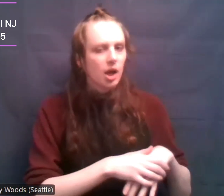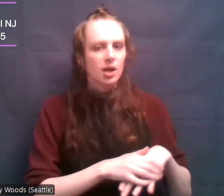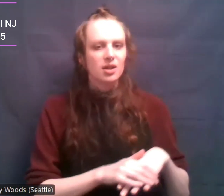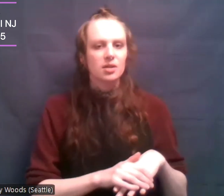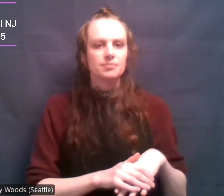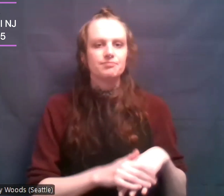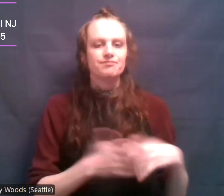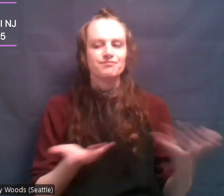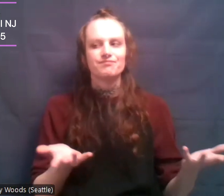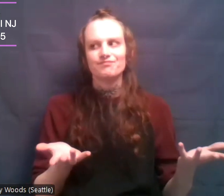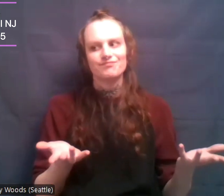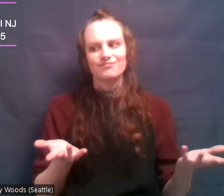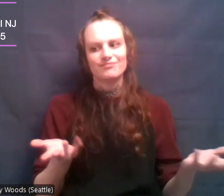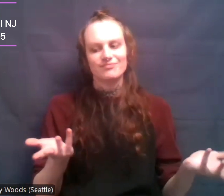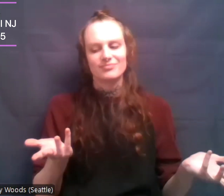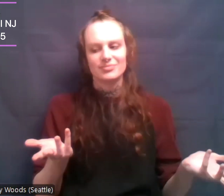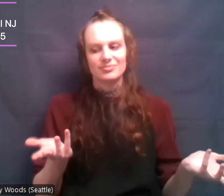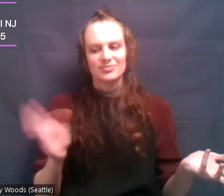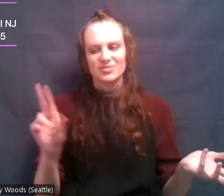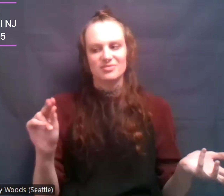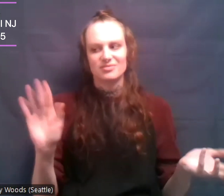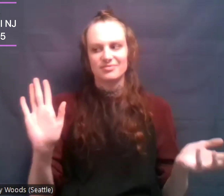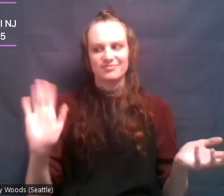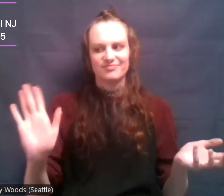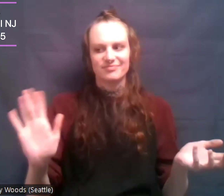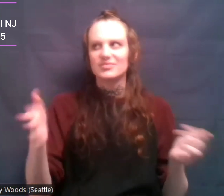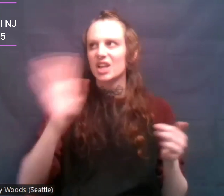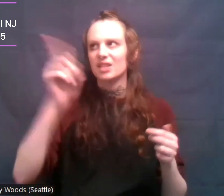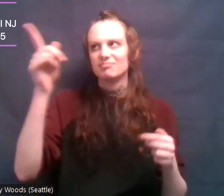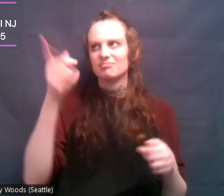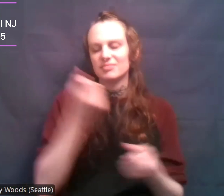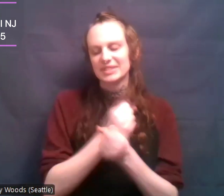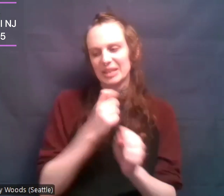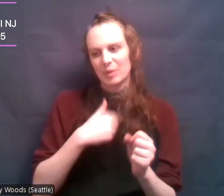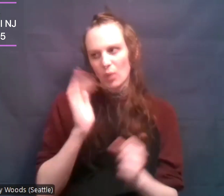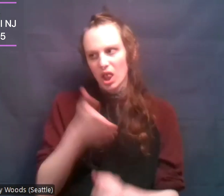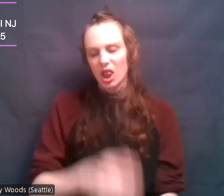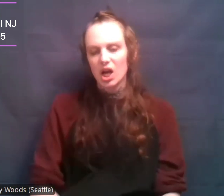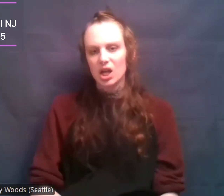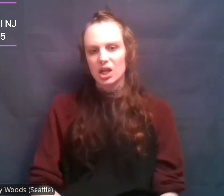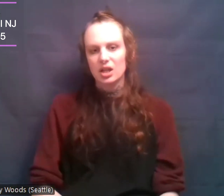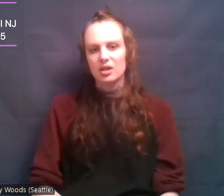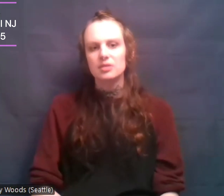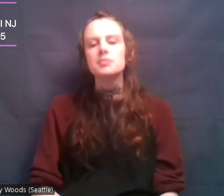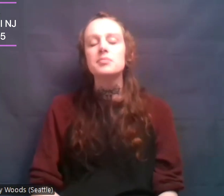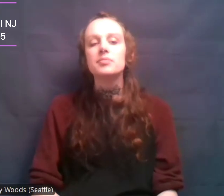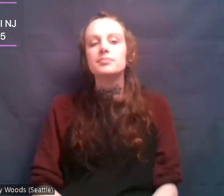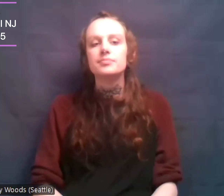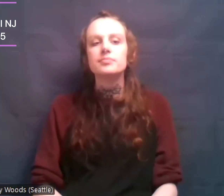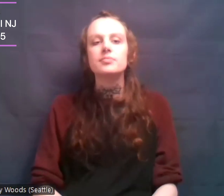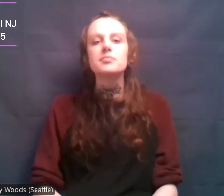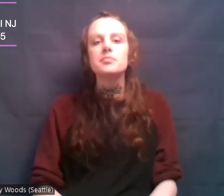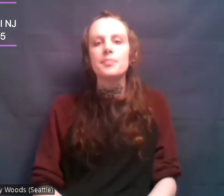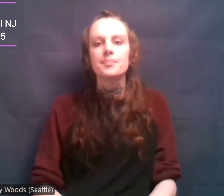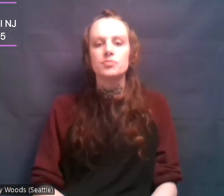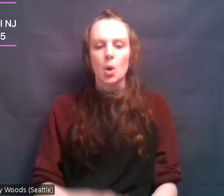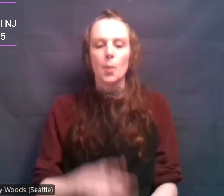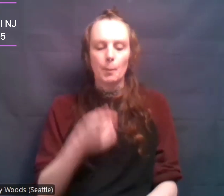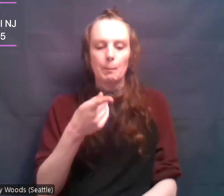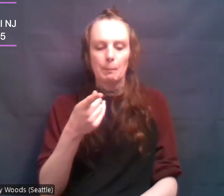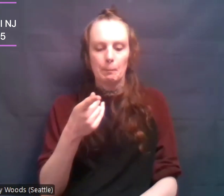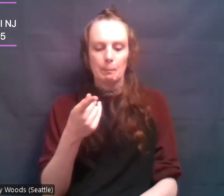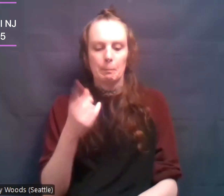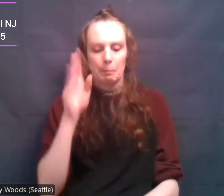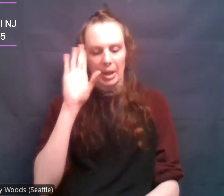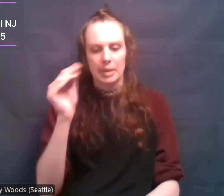he says, like, I'm good, like, God's gonna save me. And so the guy dies, and he goes to heaven,